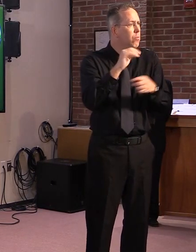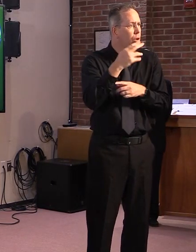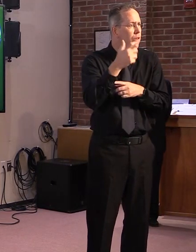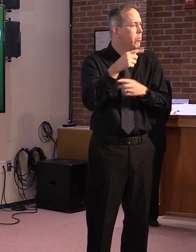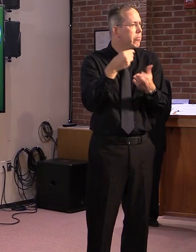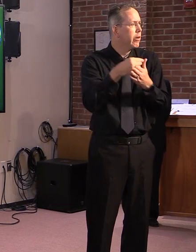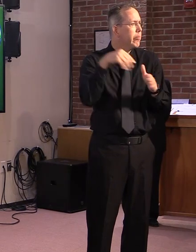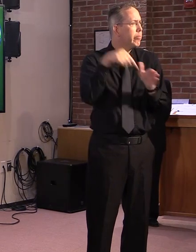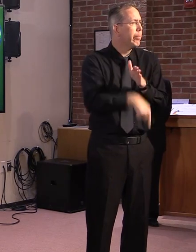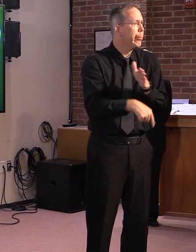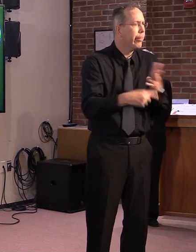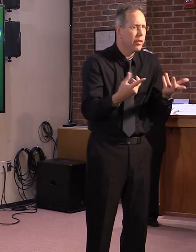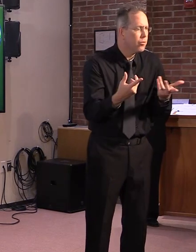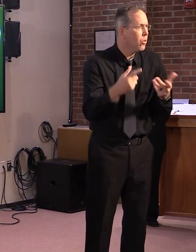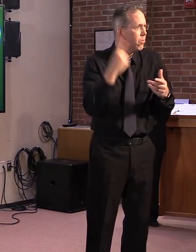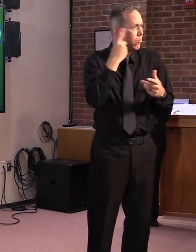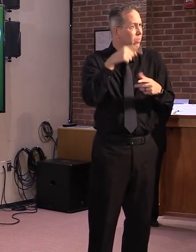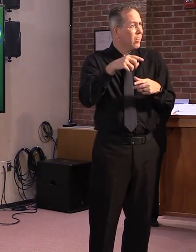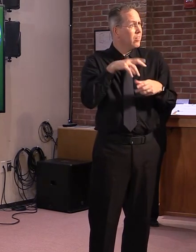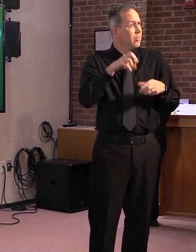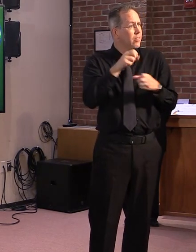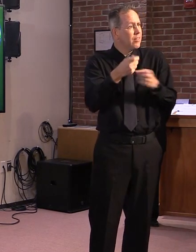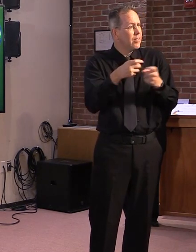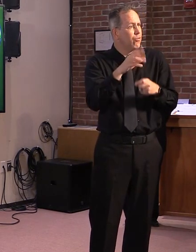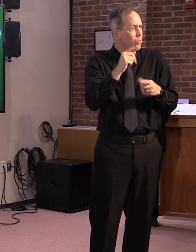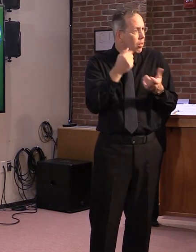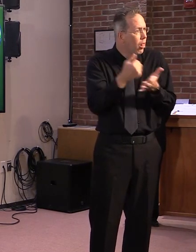Aaron, VT Digger.